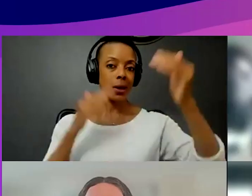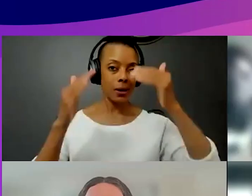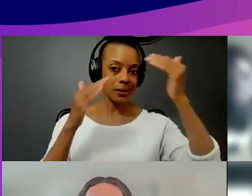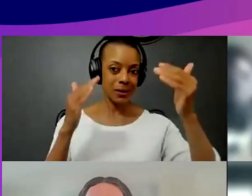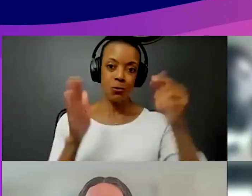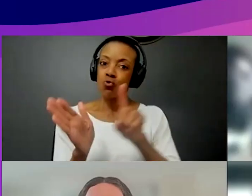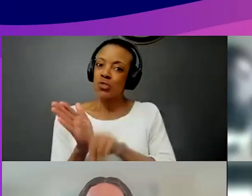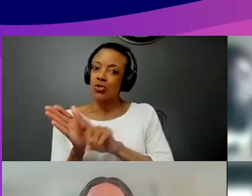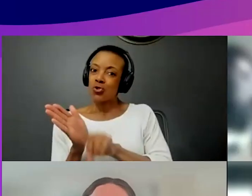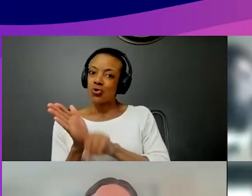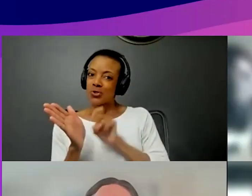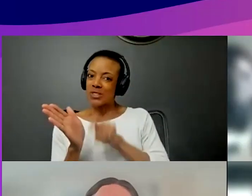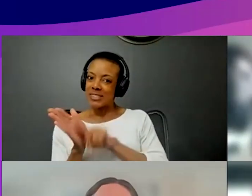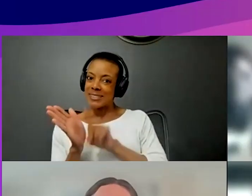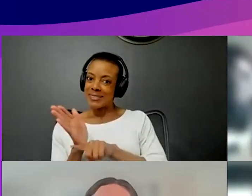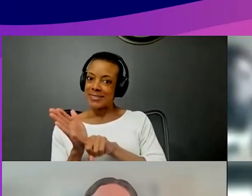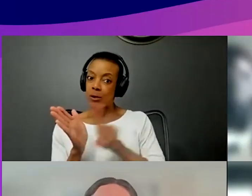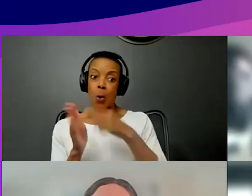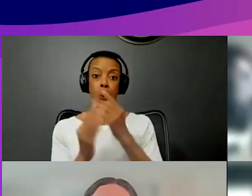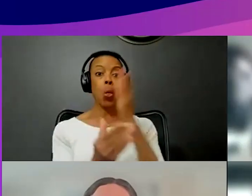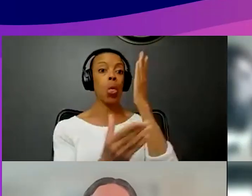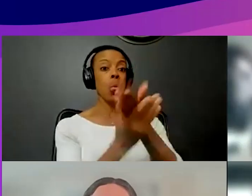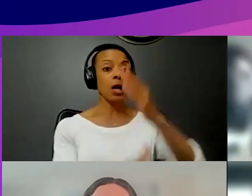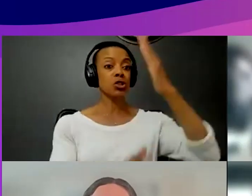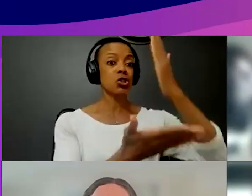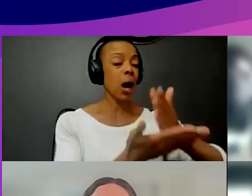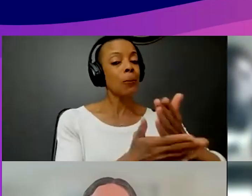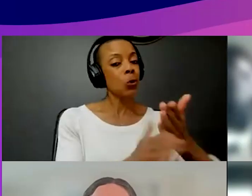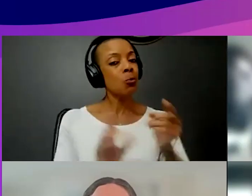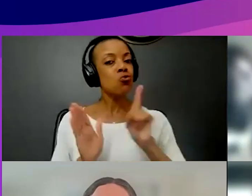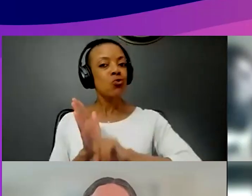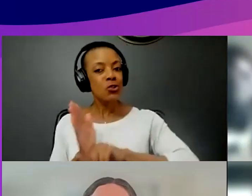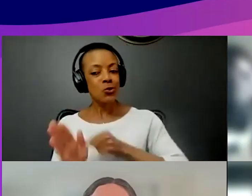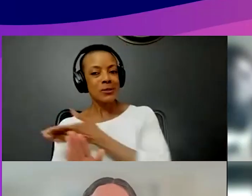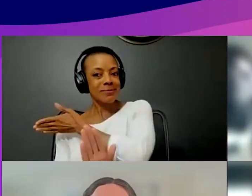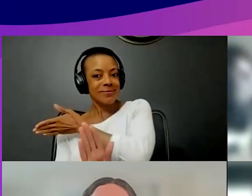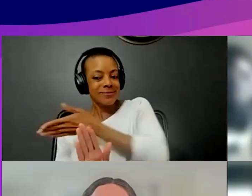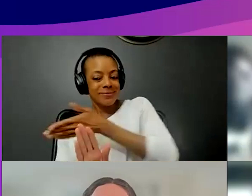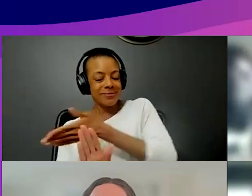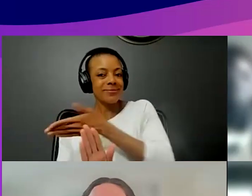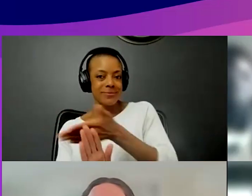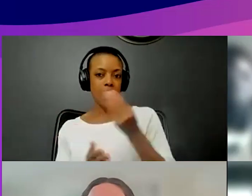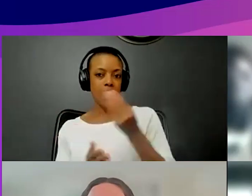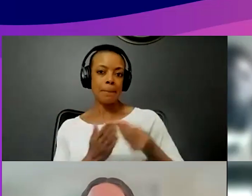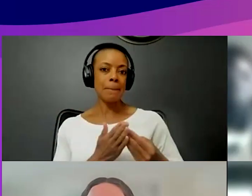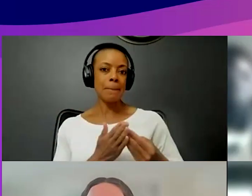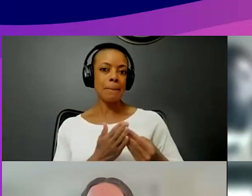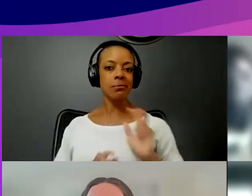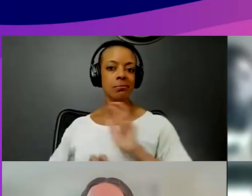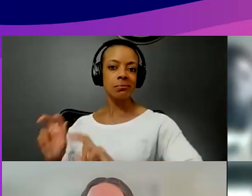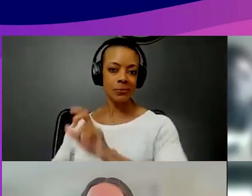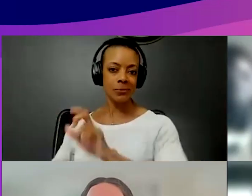research, not just intervention. And also, me and David already talked about that, but